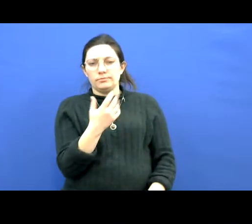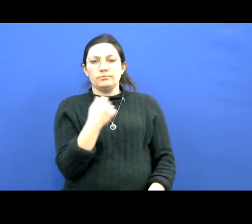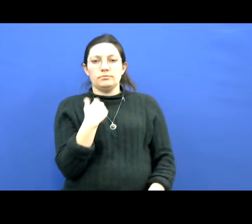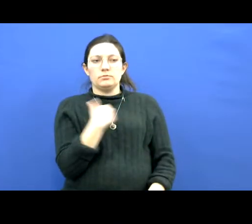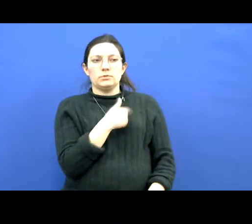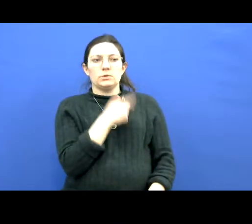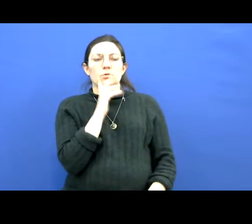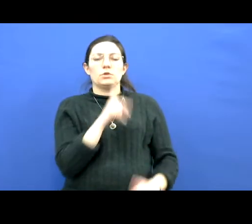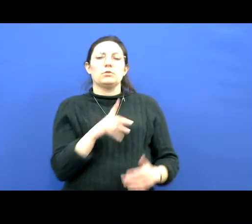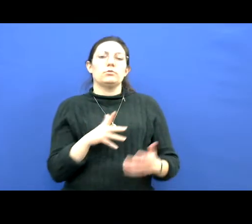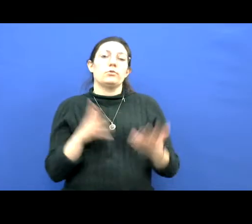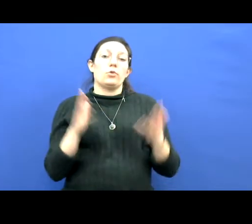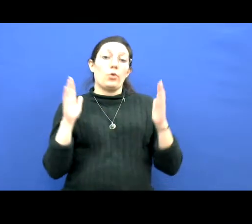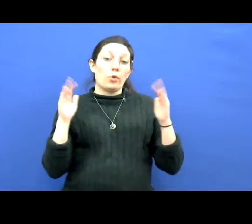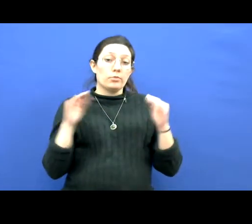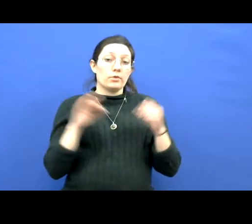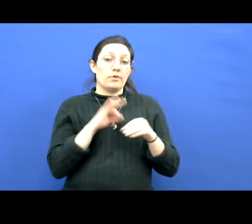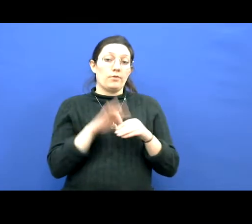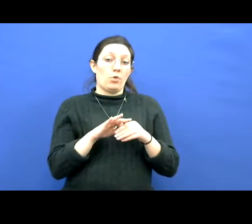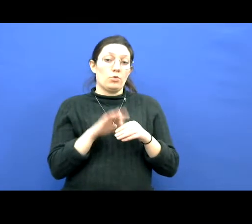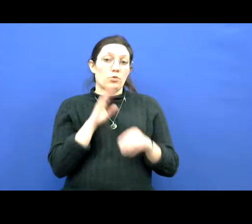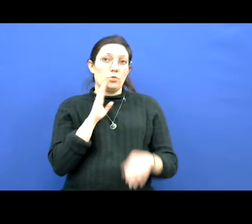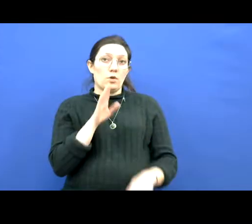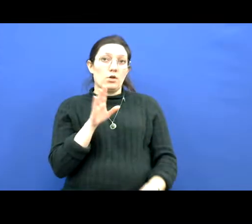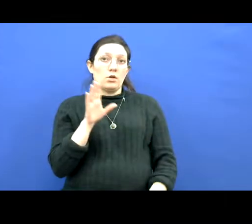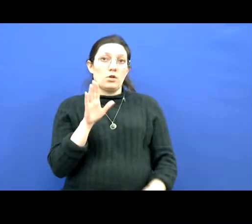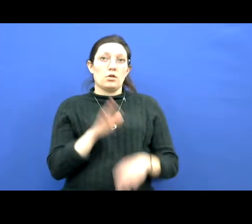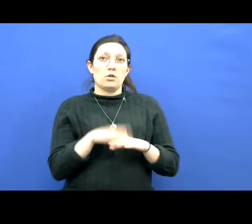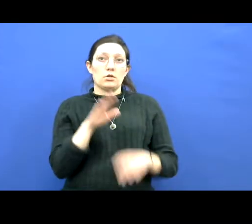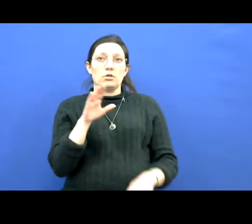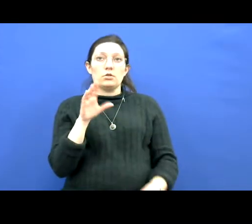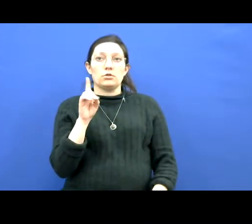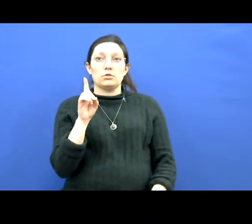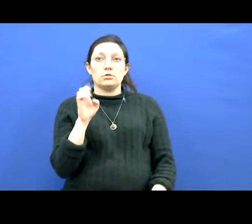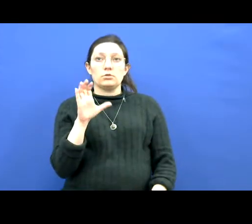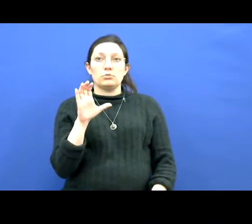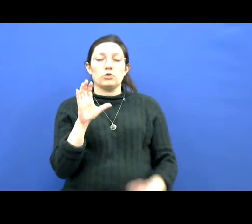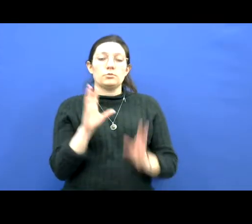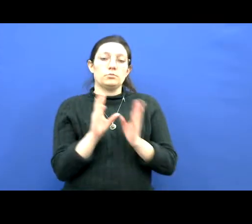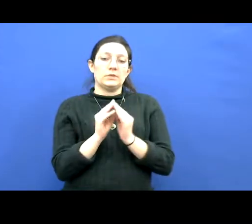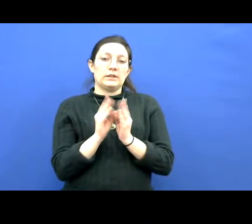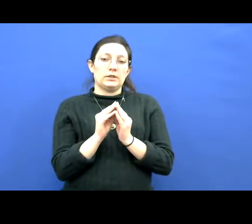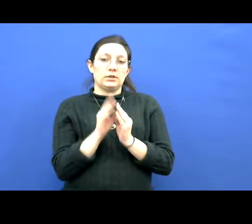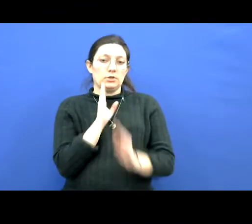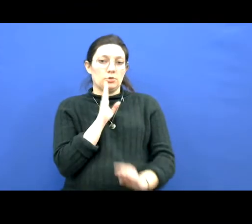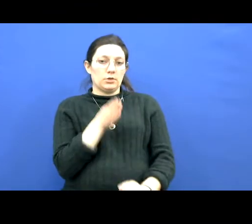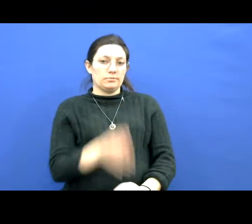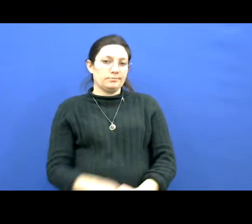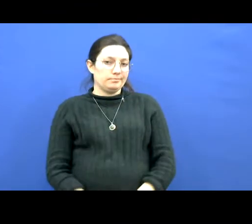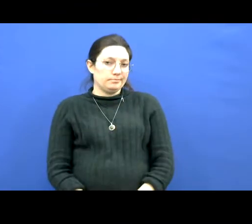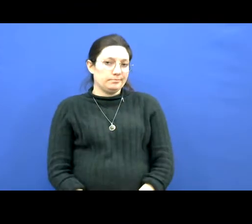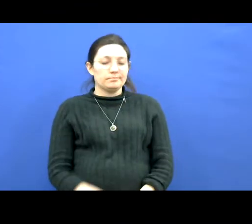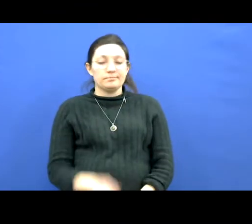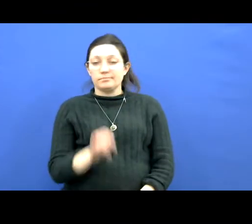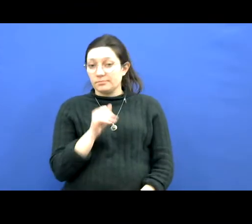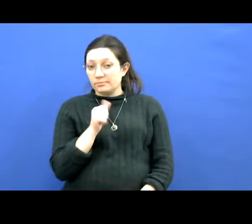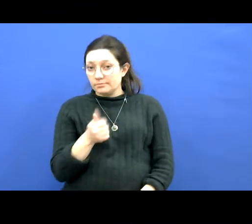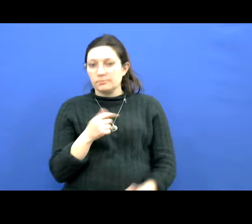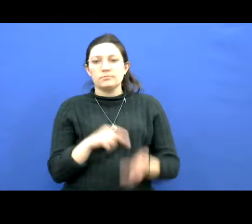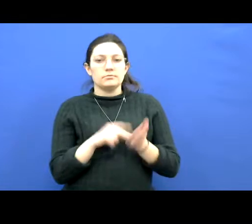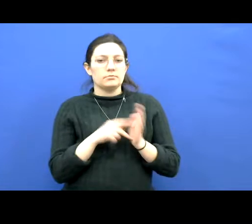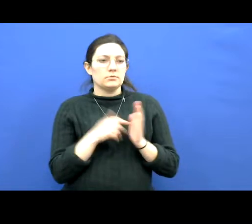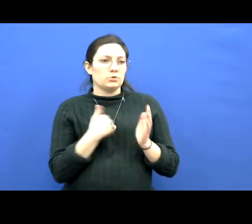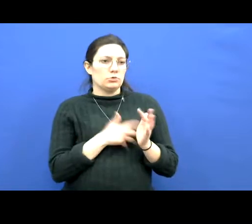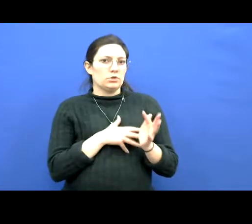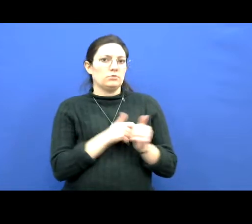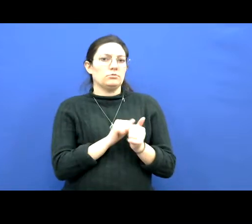be hopefully voting on it on in the December meeting. If not, it means because we had yet